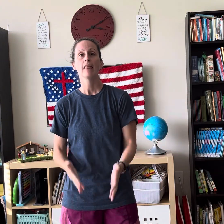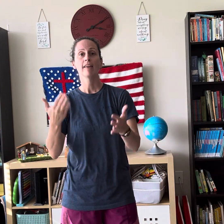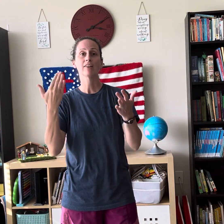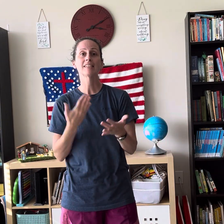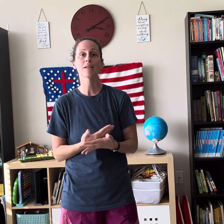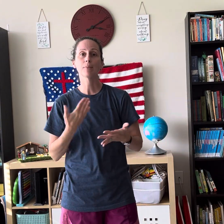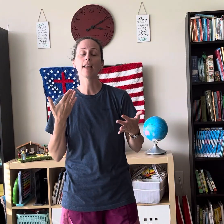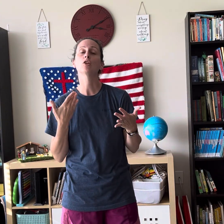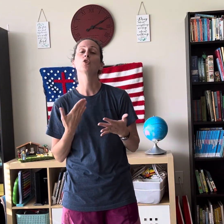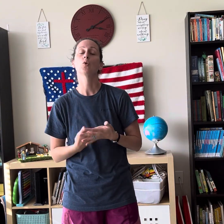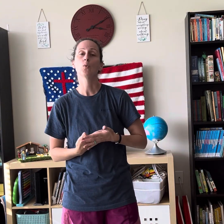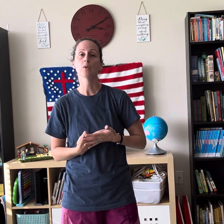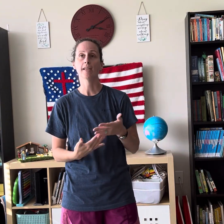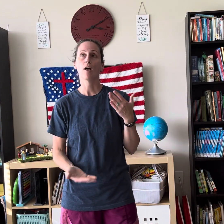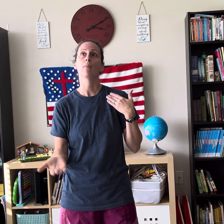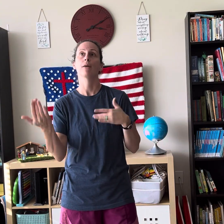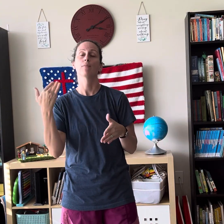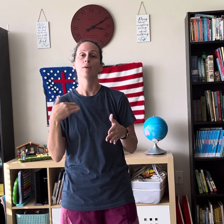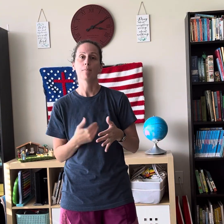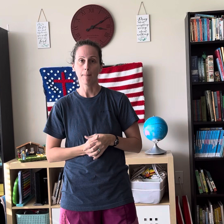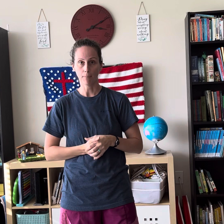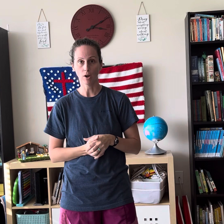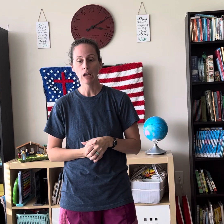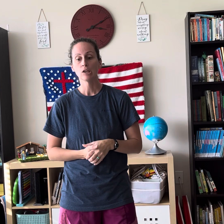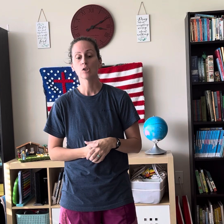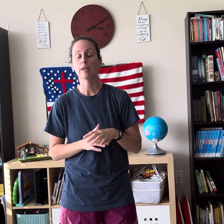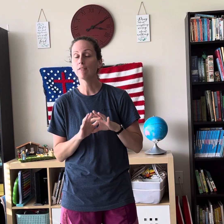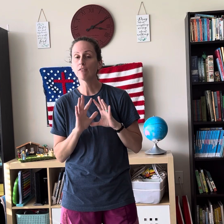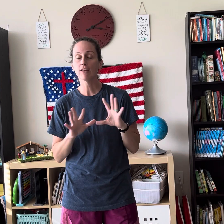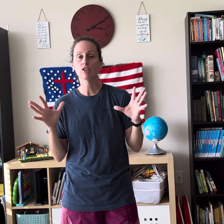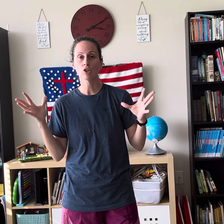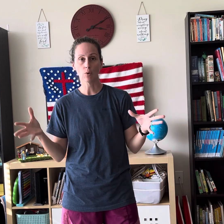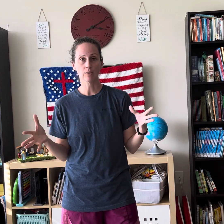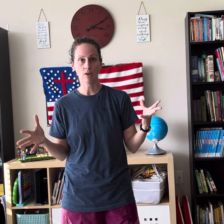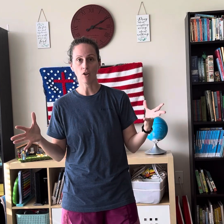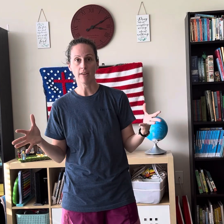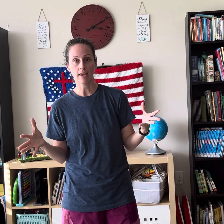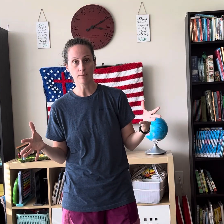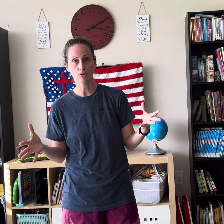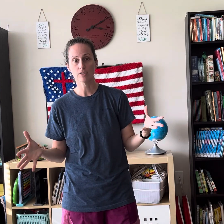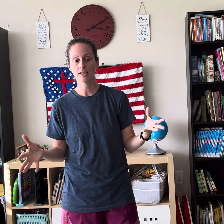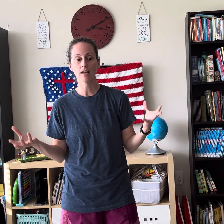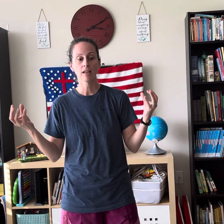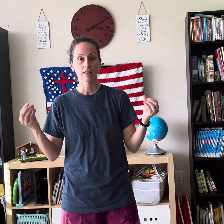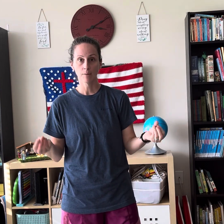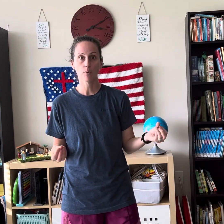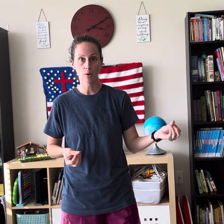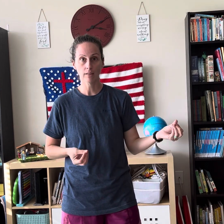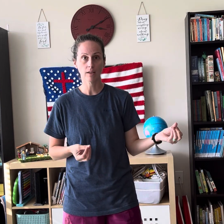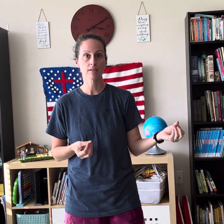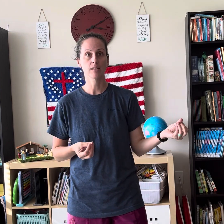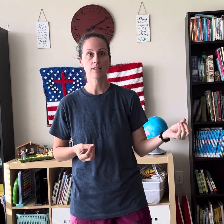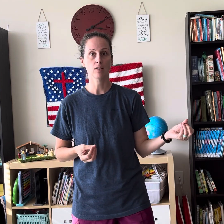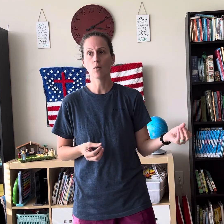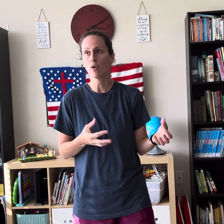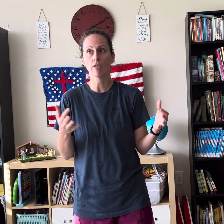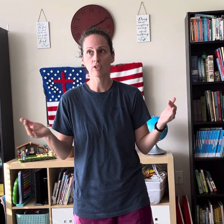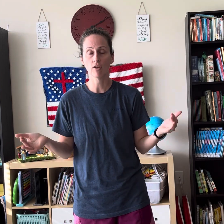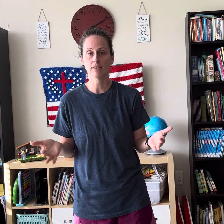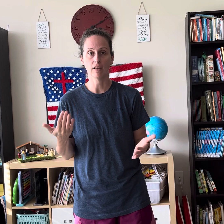are simply a tool to help them remember. So even if they don't get all the hand motions down, the important thing is to get all the songs down. If